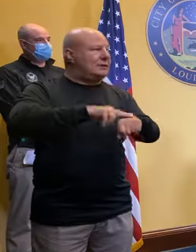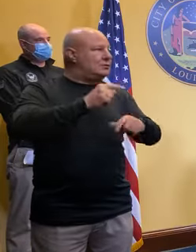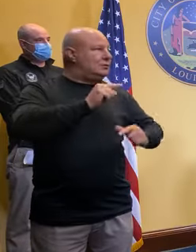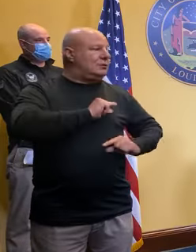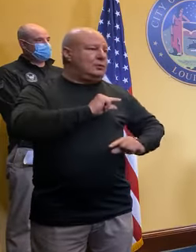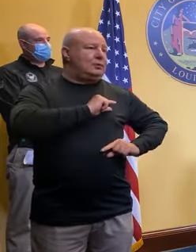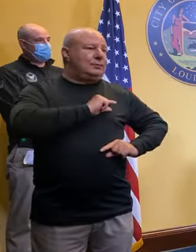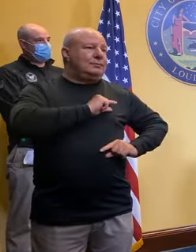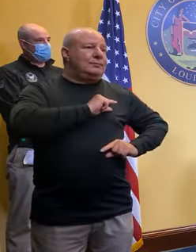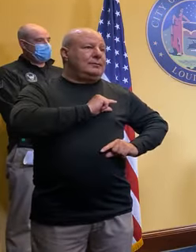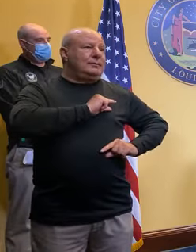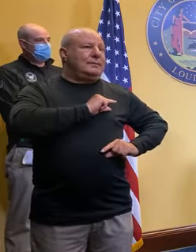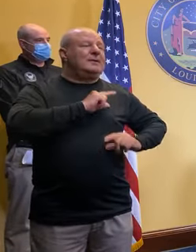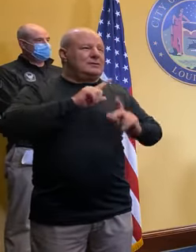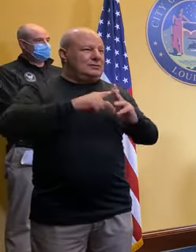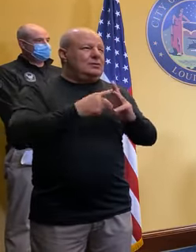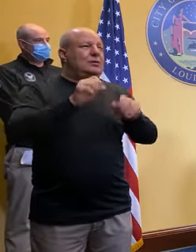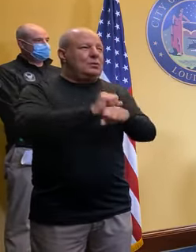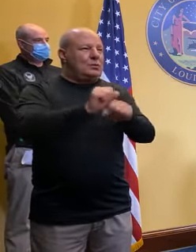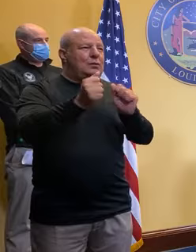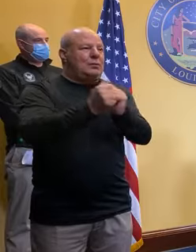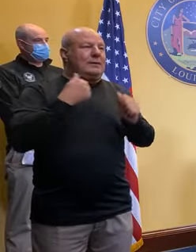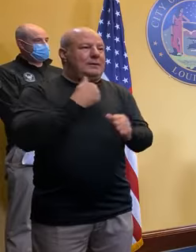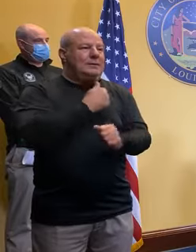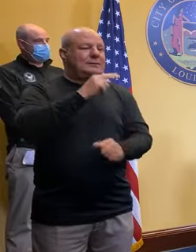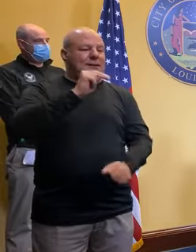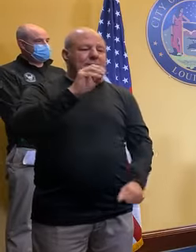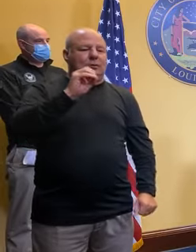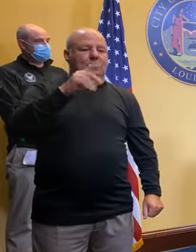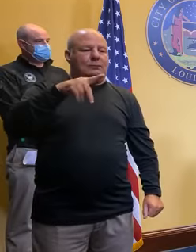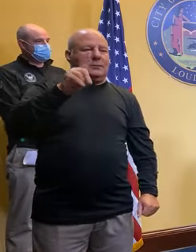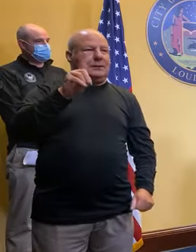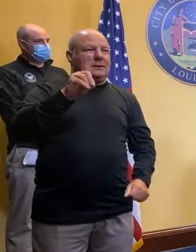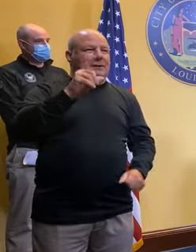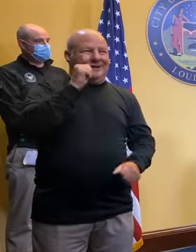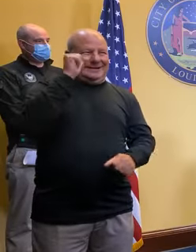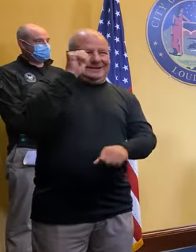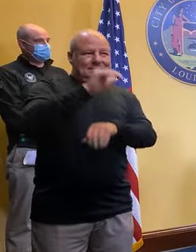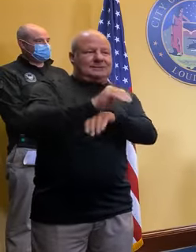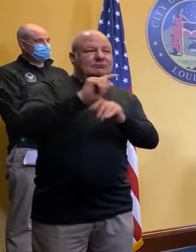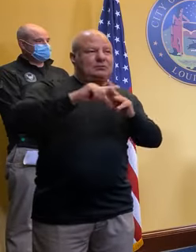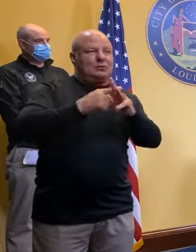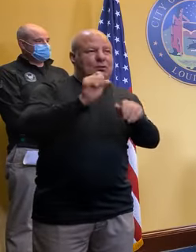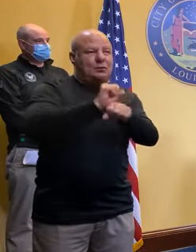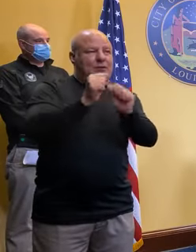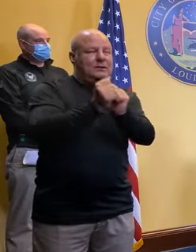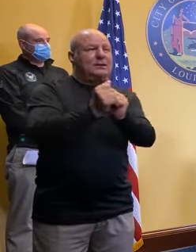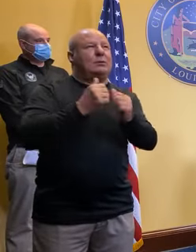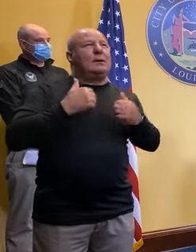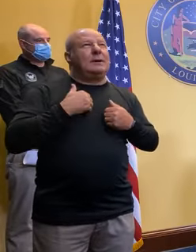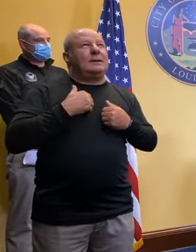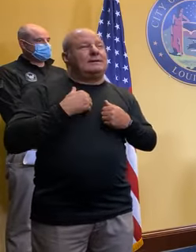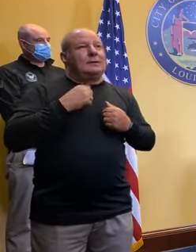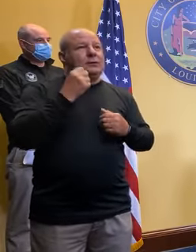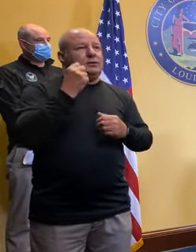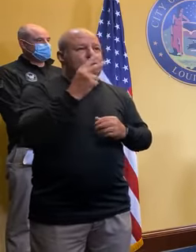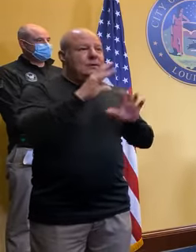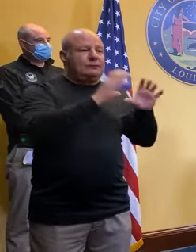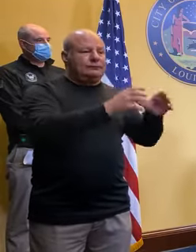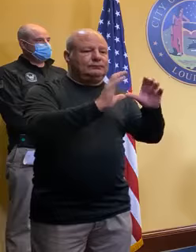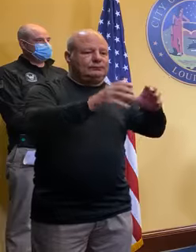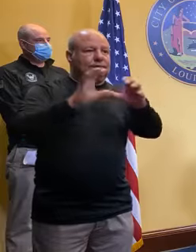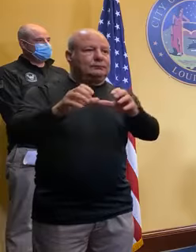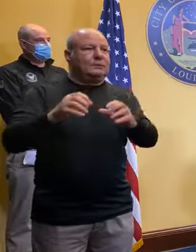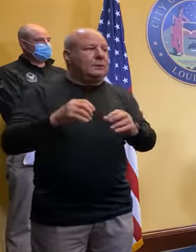that started to work with us in OPD on last night. We have 12 crews of